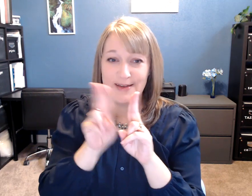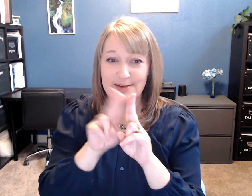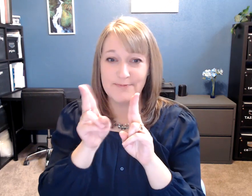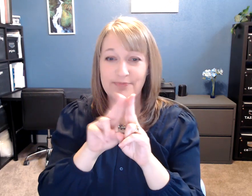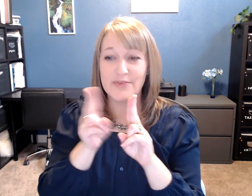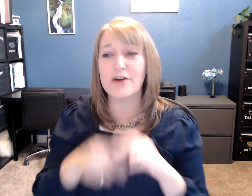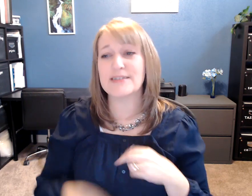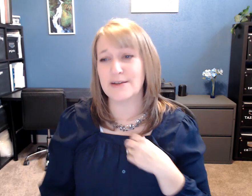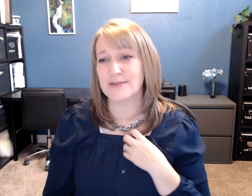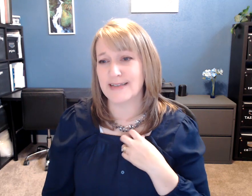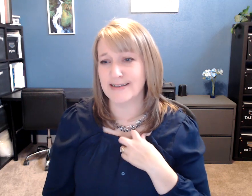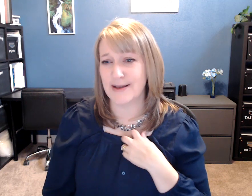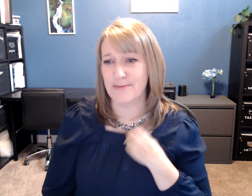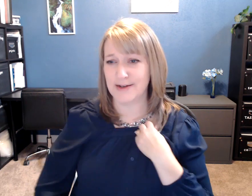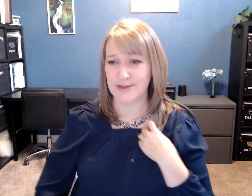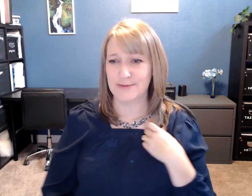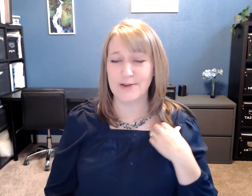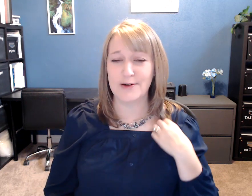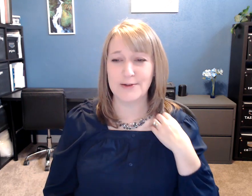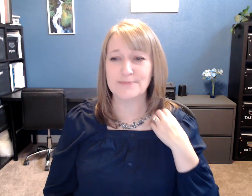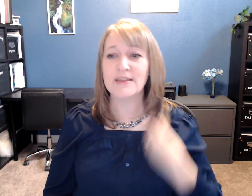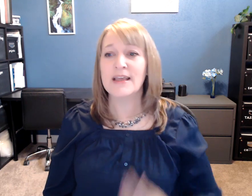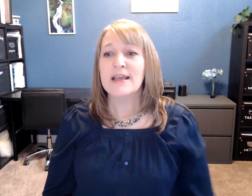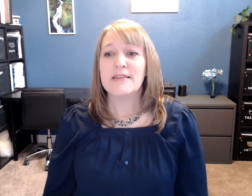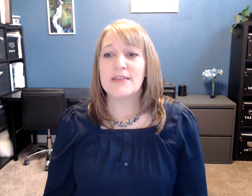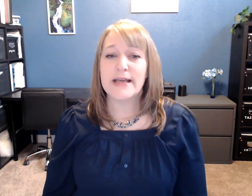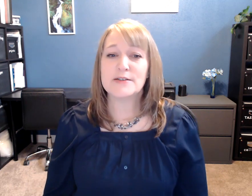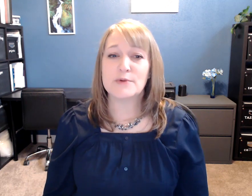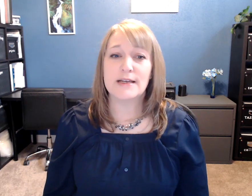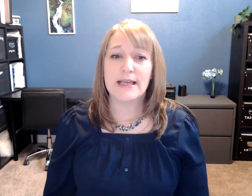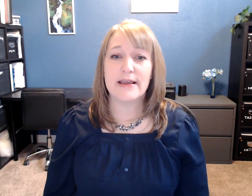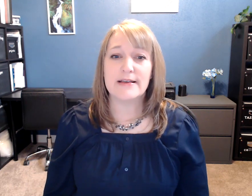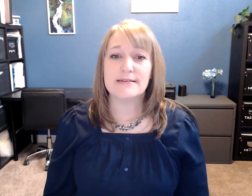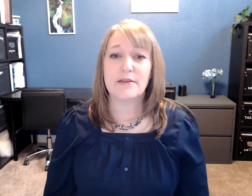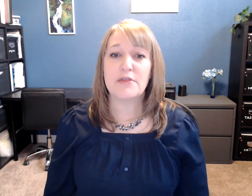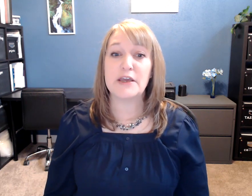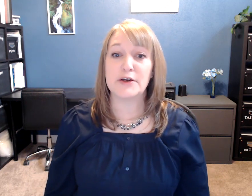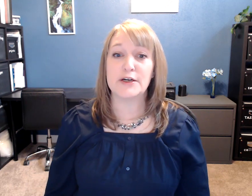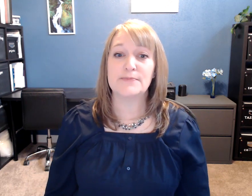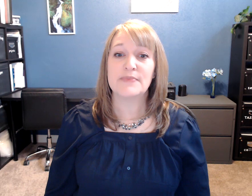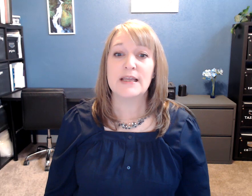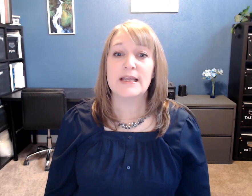way. There are several signs actually for locker. Then the next one is theater.